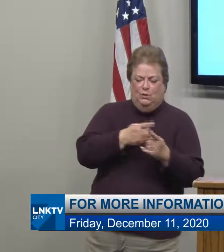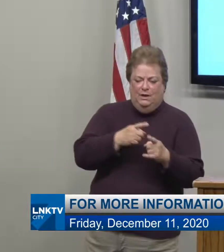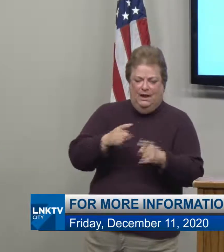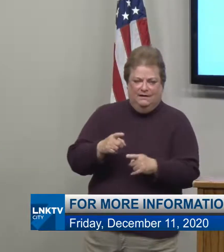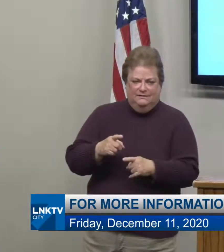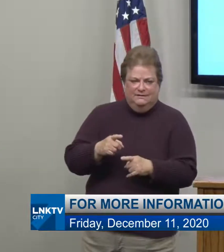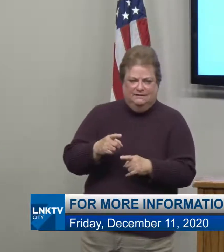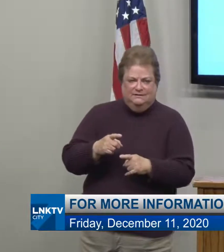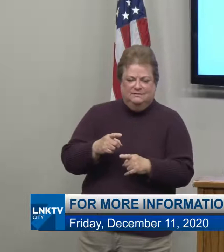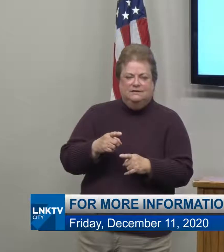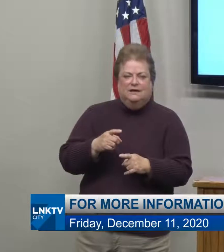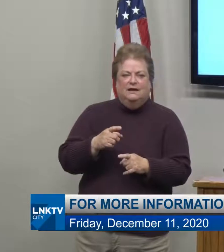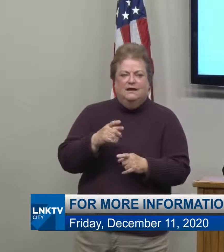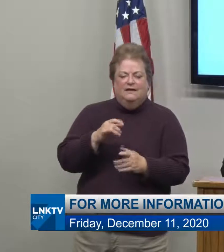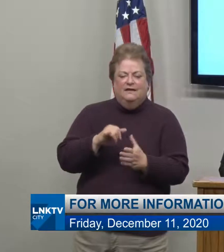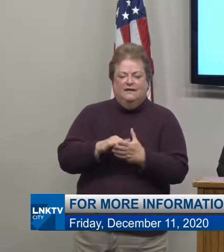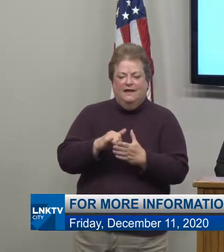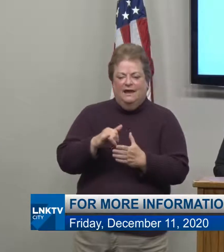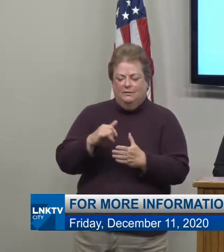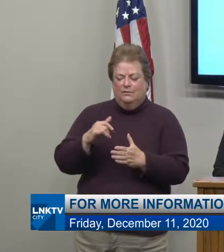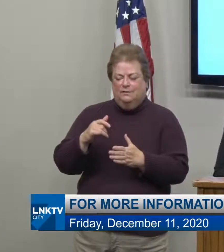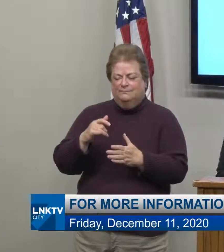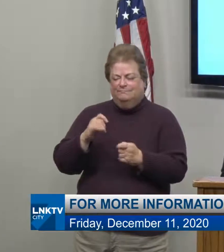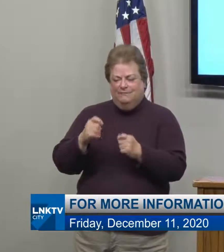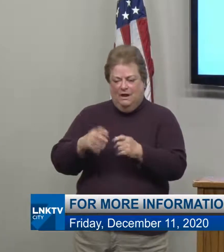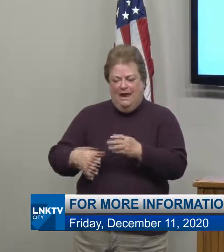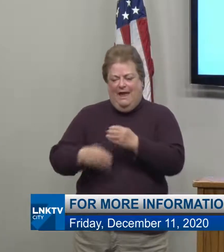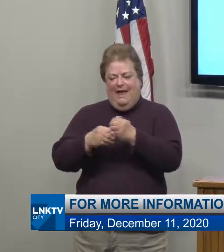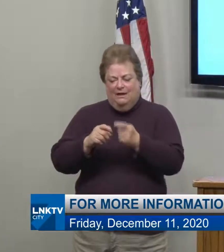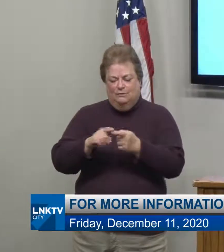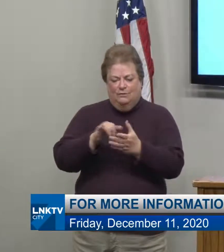correction to information we just shared with you earlier in the briefing.